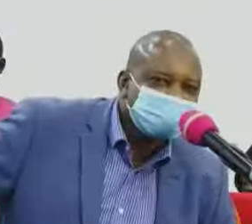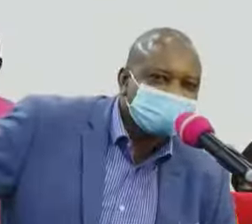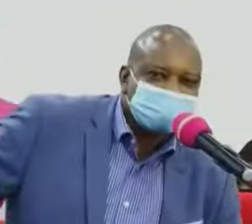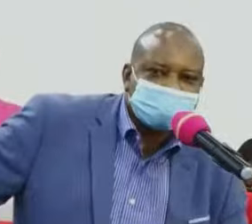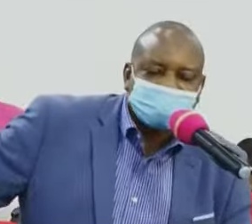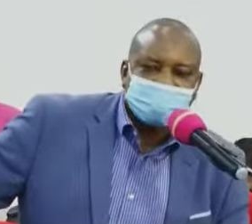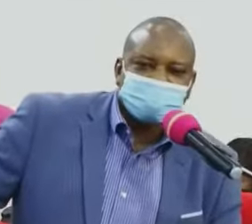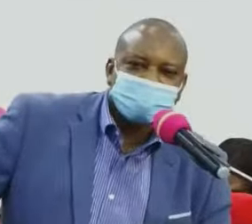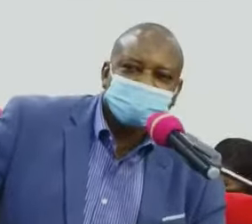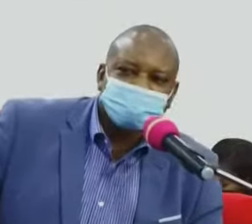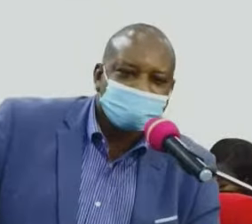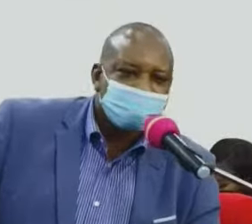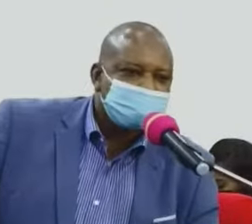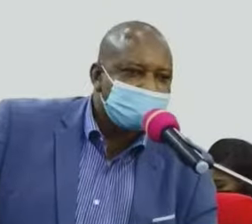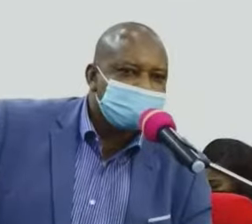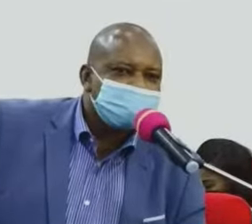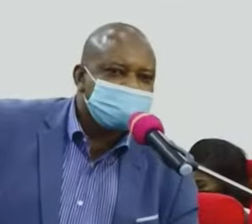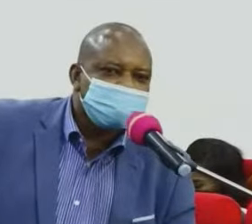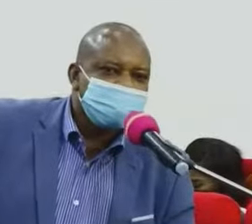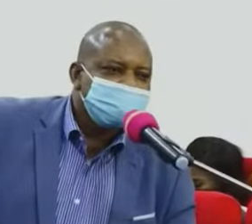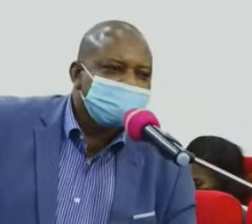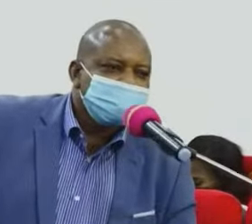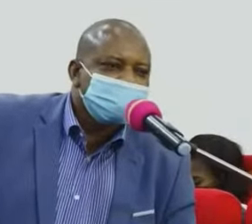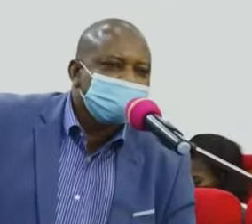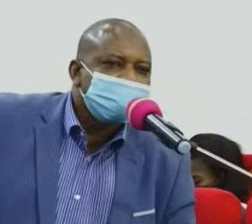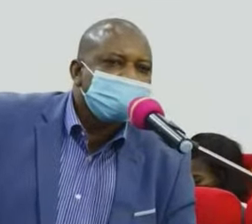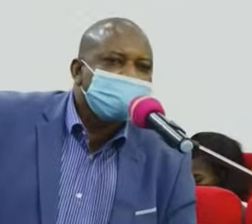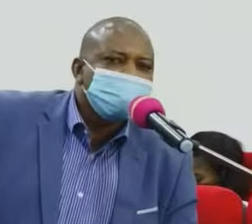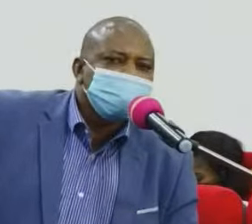With respect to applications for permits,